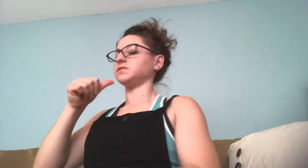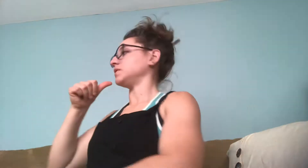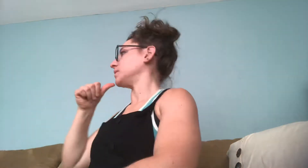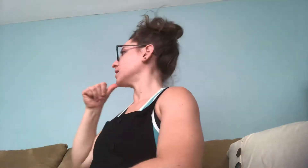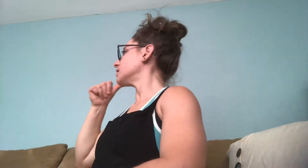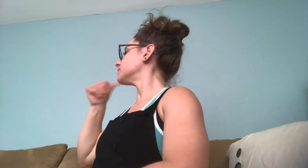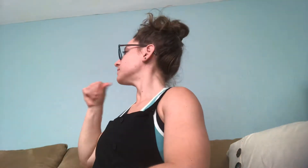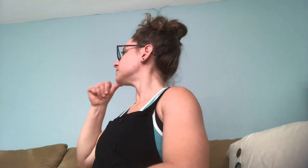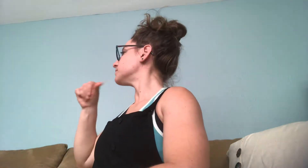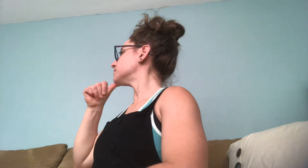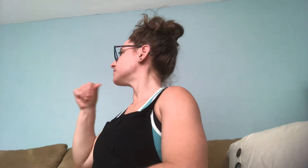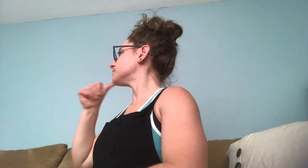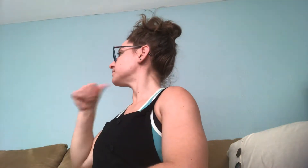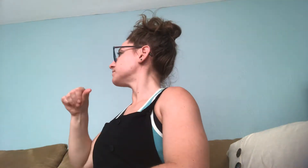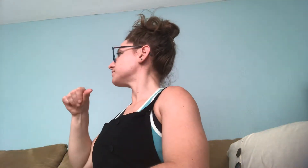It's female.